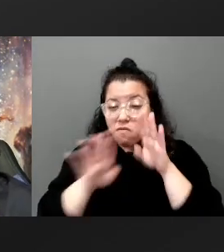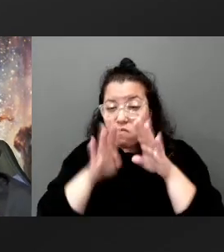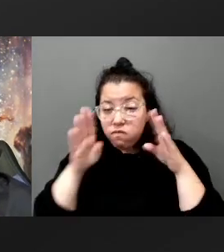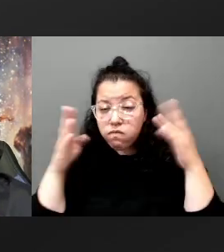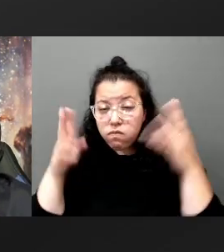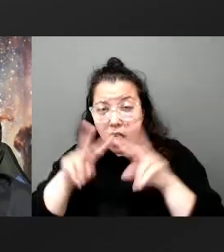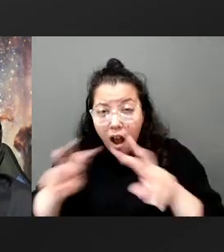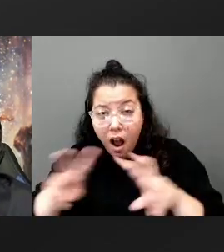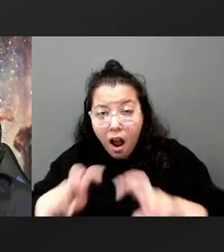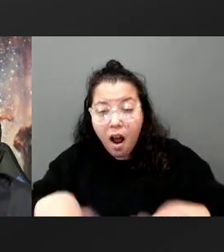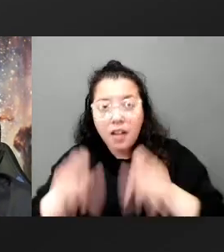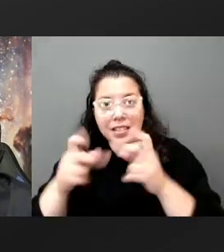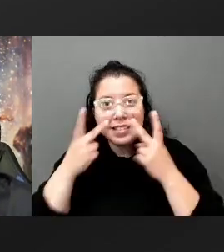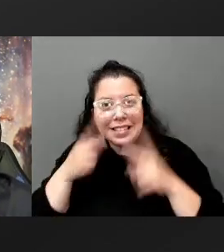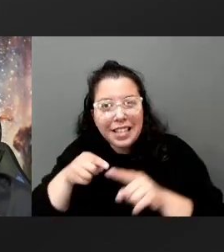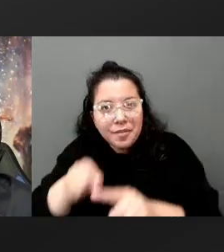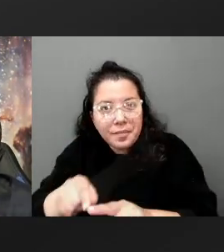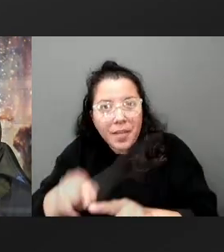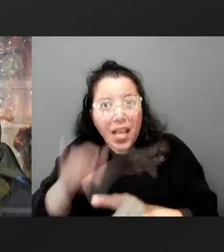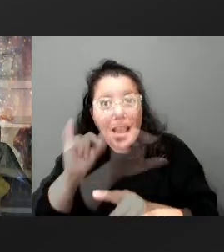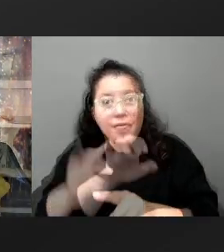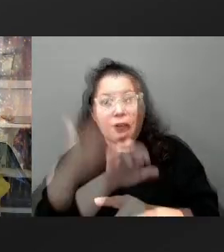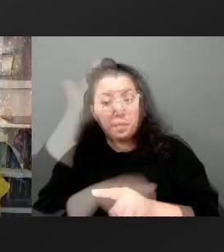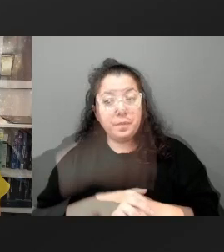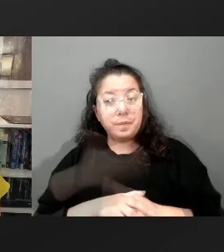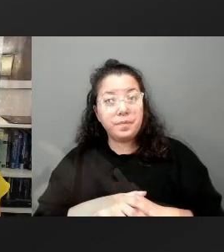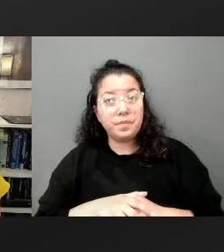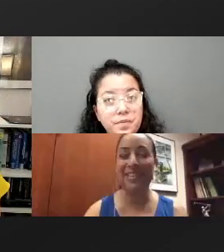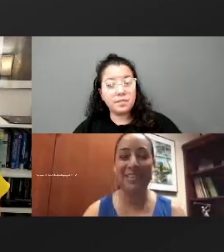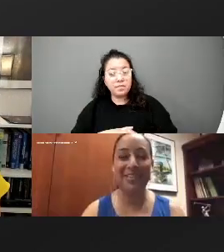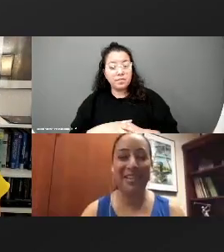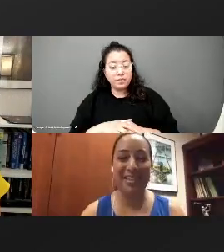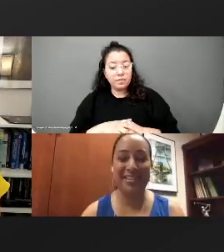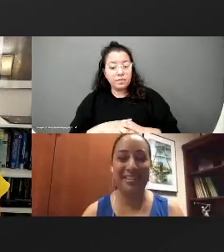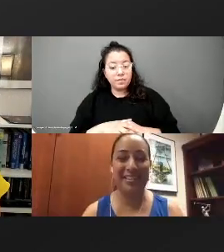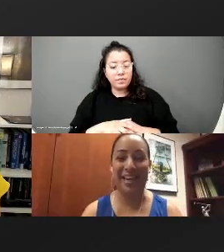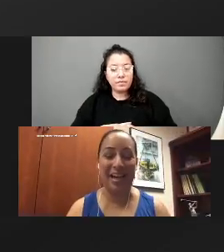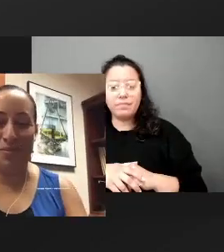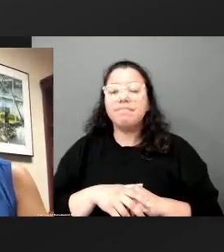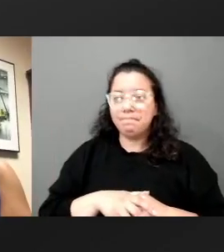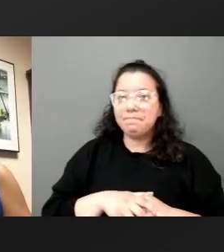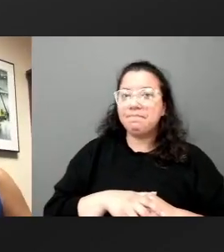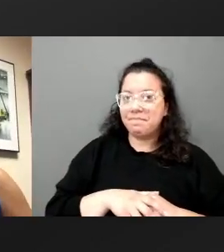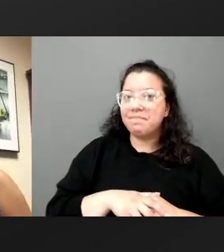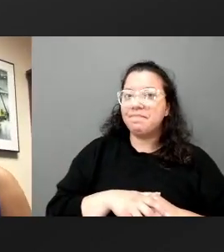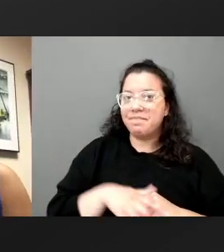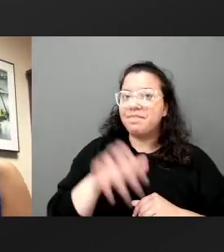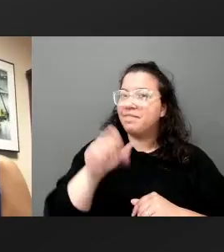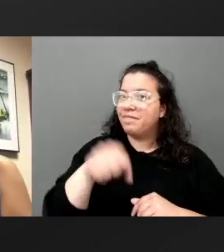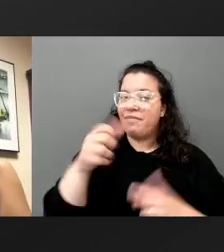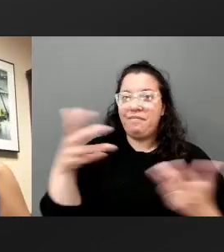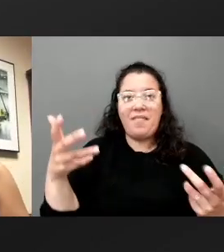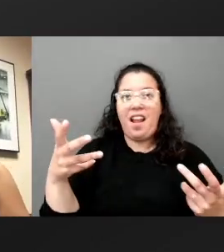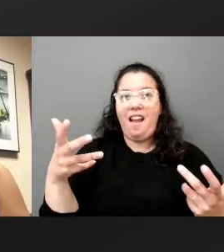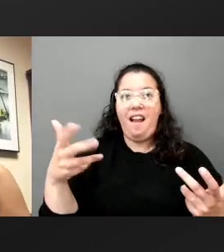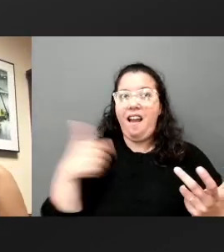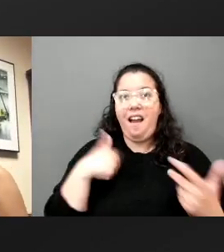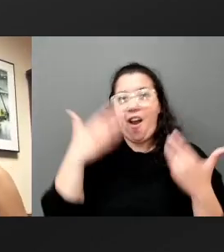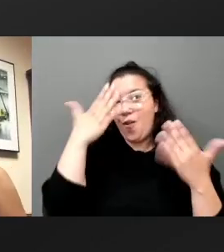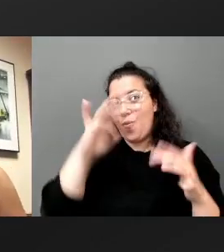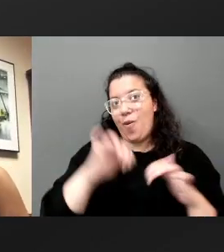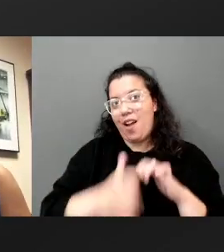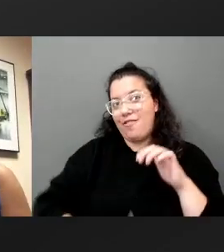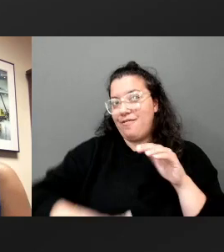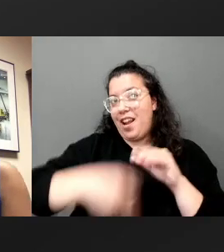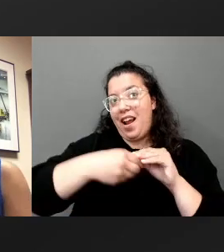just unseen before. We have the new ability to find things. This is another case. Yeah, I mean, I don't know what I can add beyond what